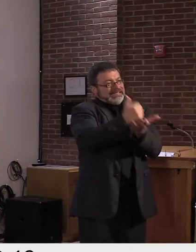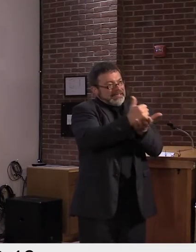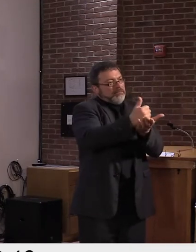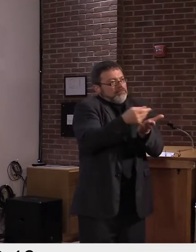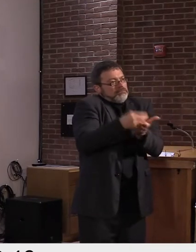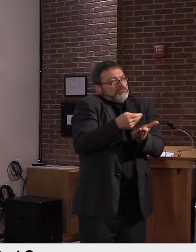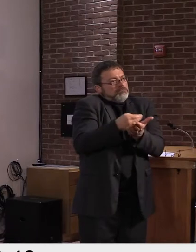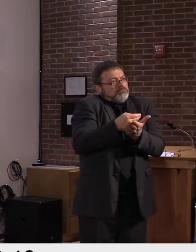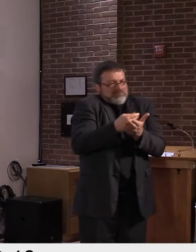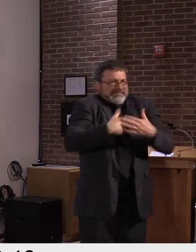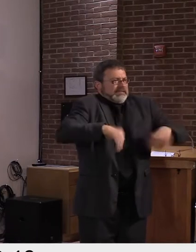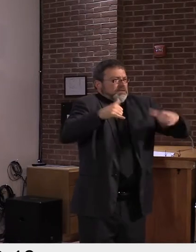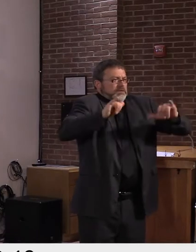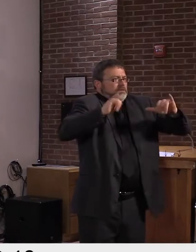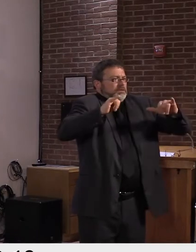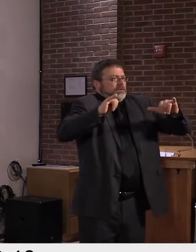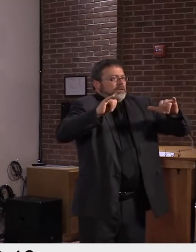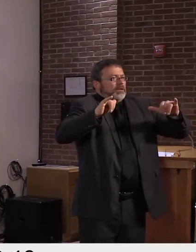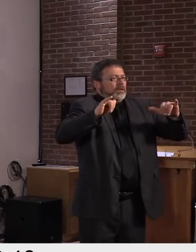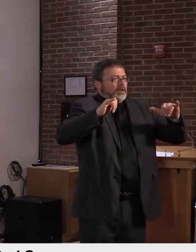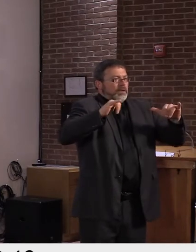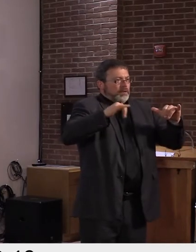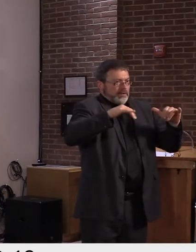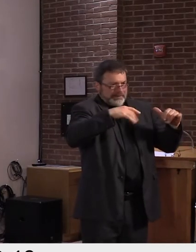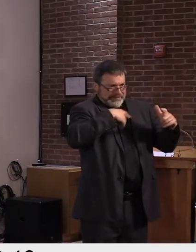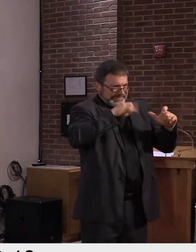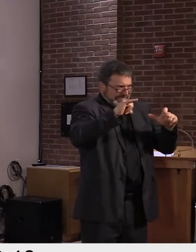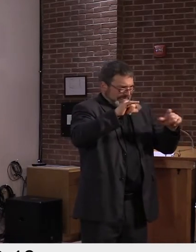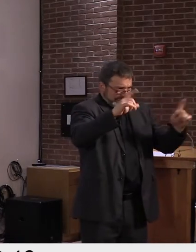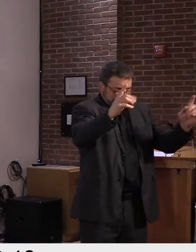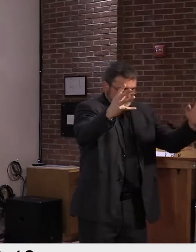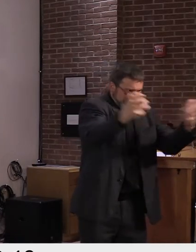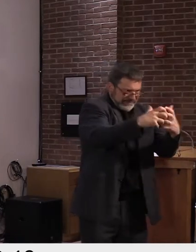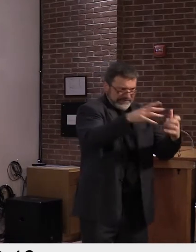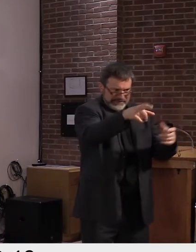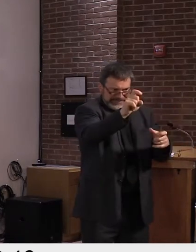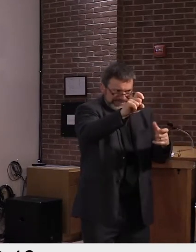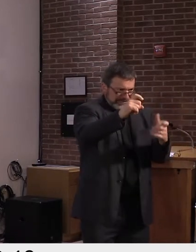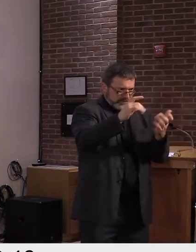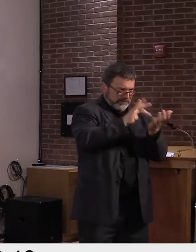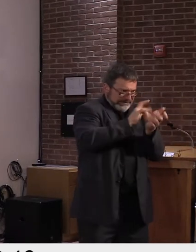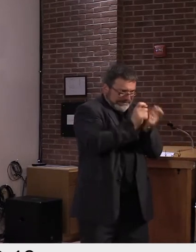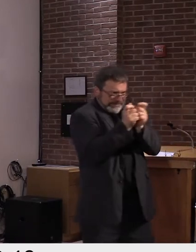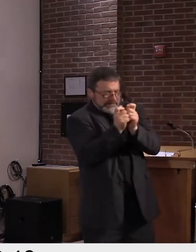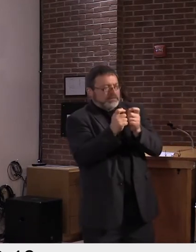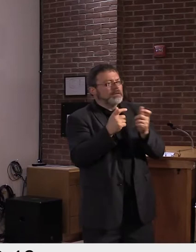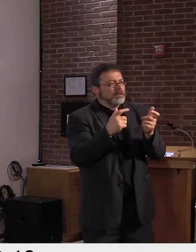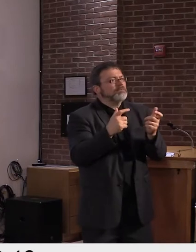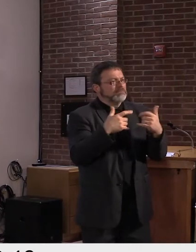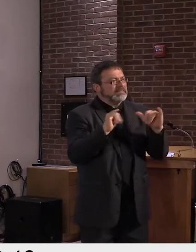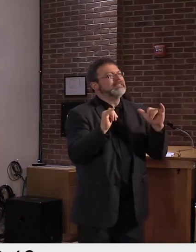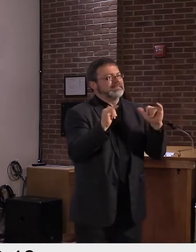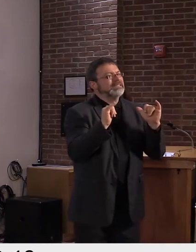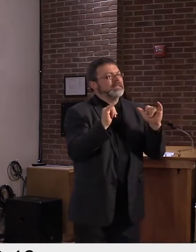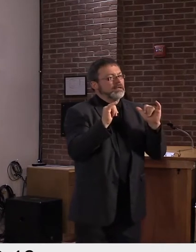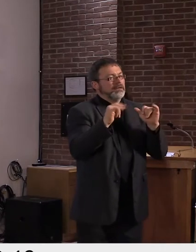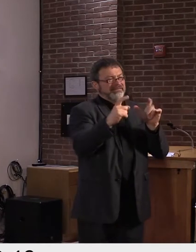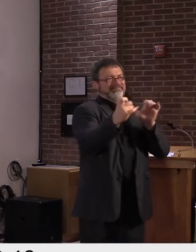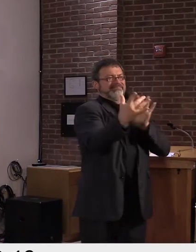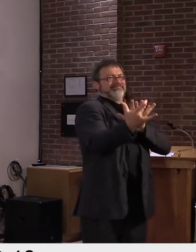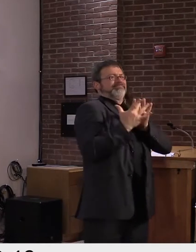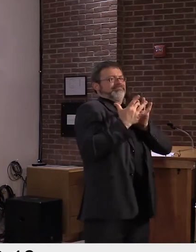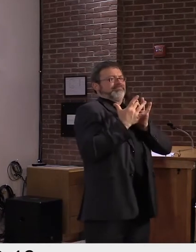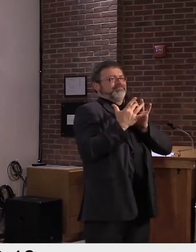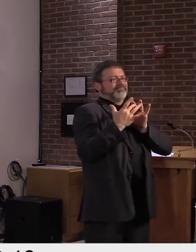you will, make it accessible for those who were on it. It no longer required in-person visits to get